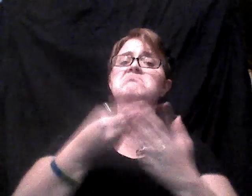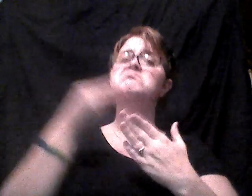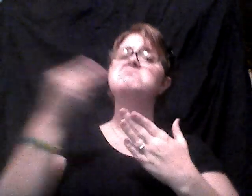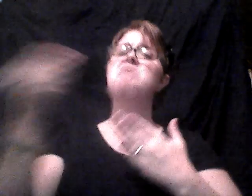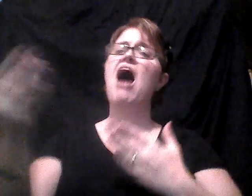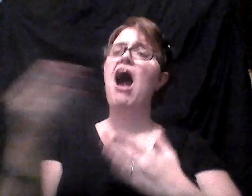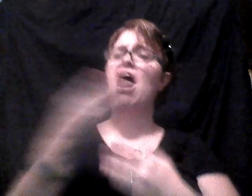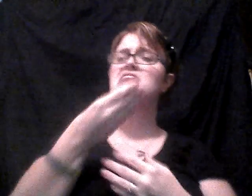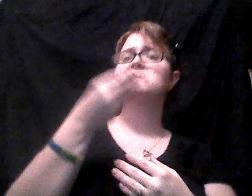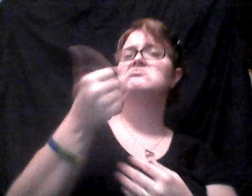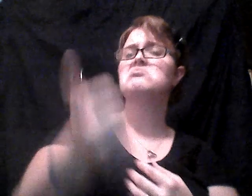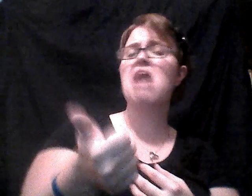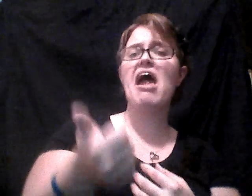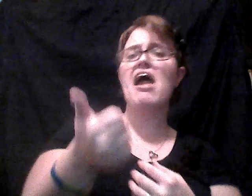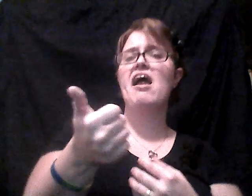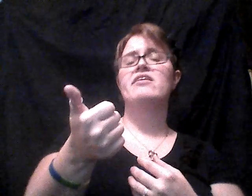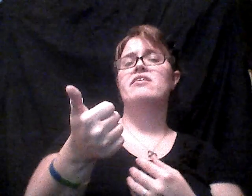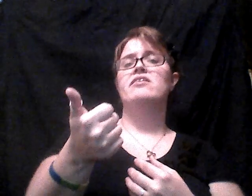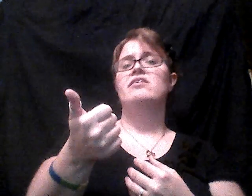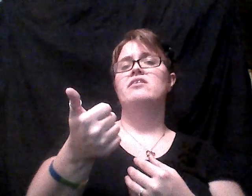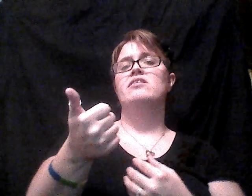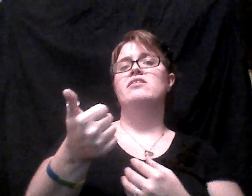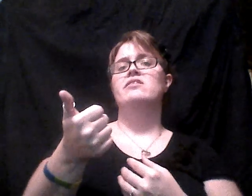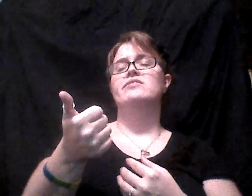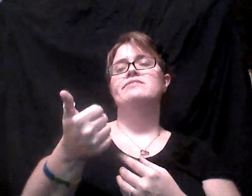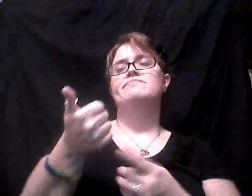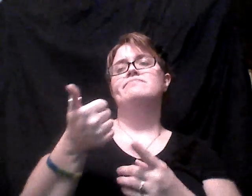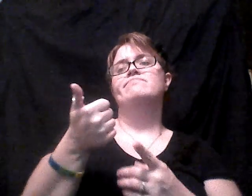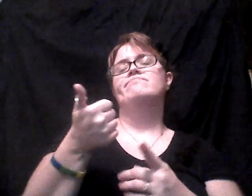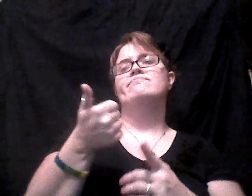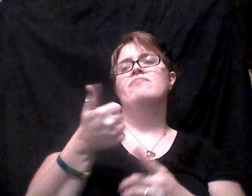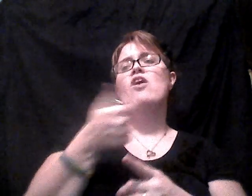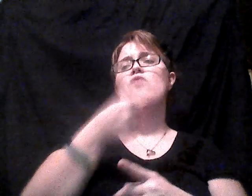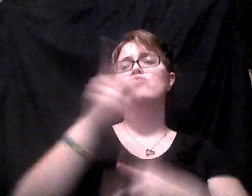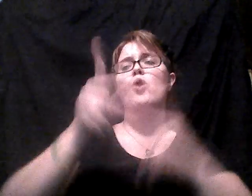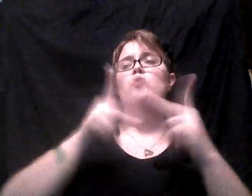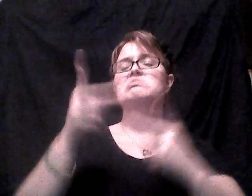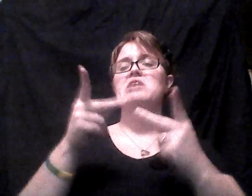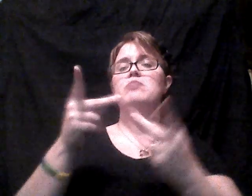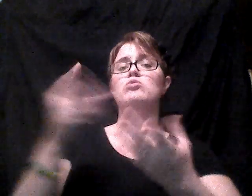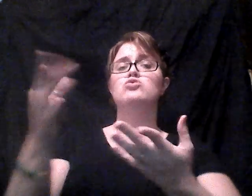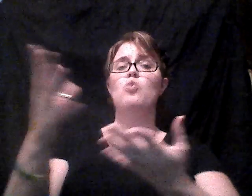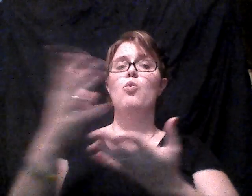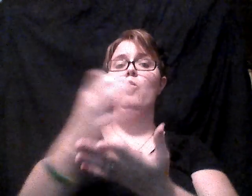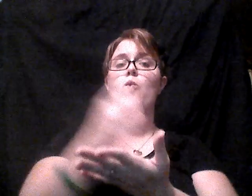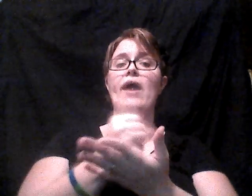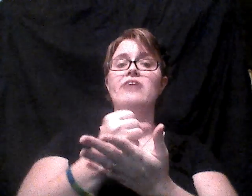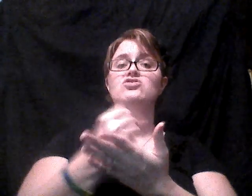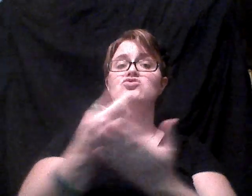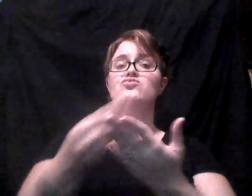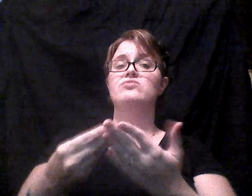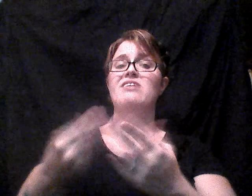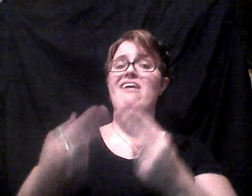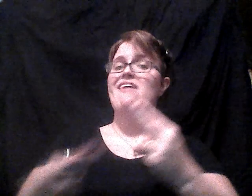really, whatever, I don't even know what to say about it. Their wages weren't rising. Rich people's wages were rising. So